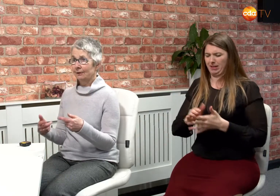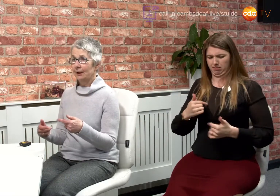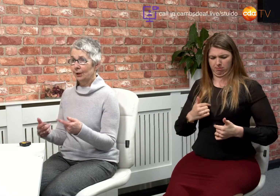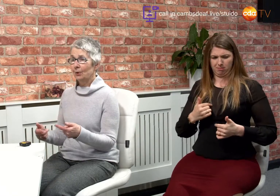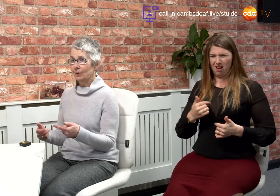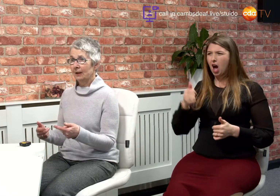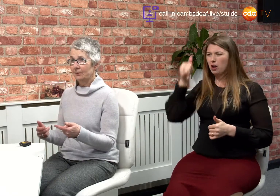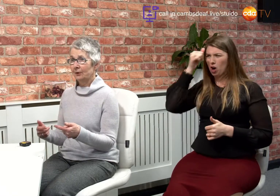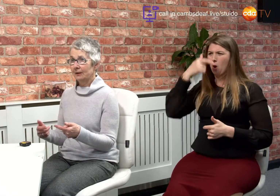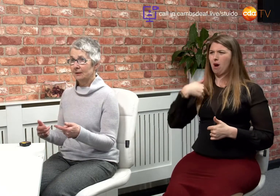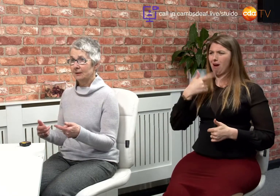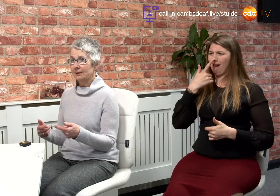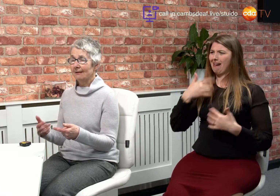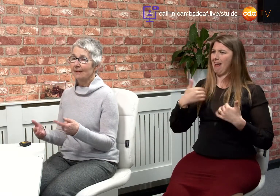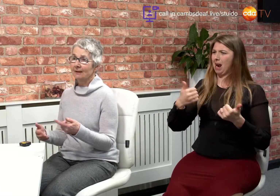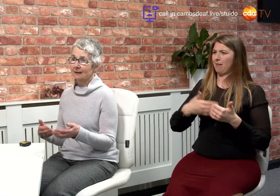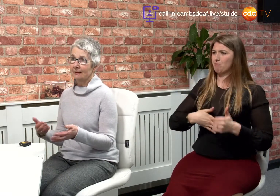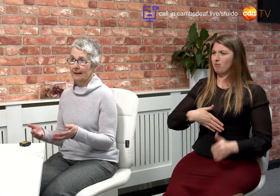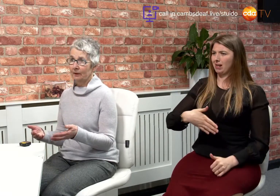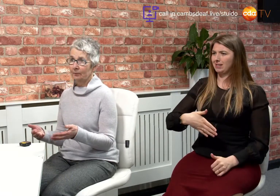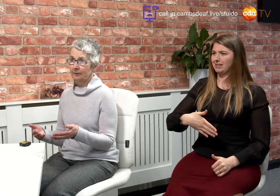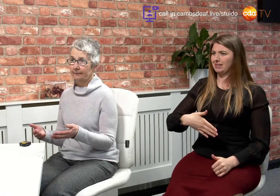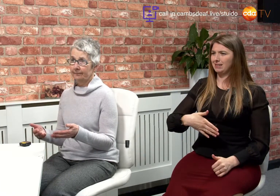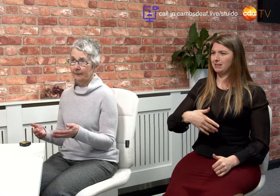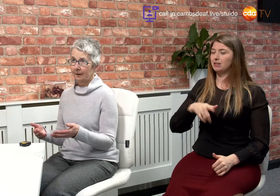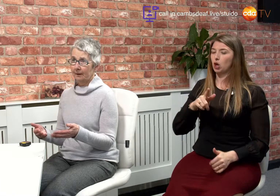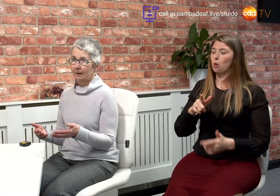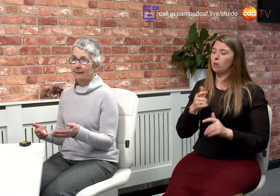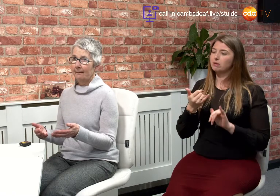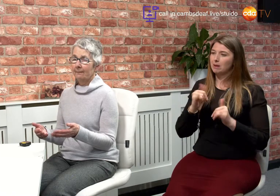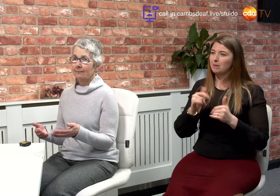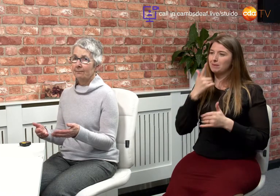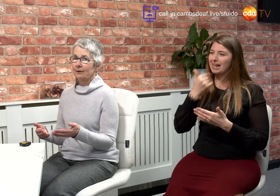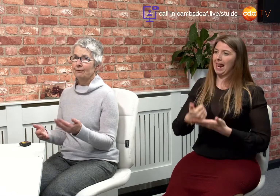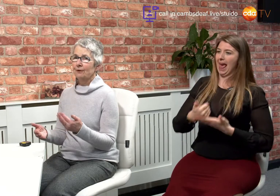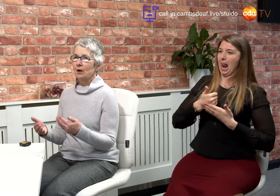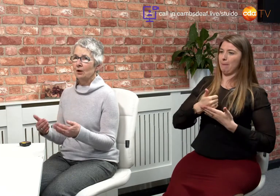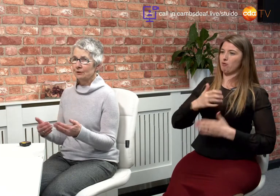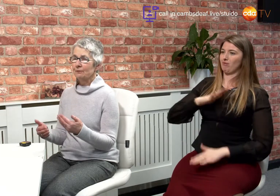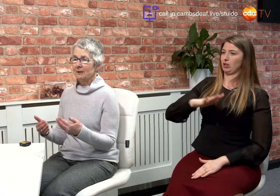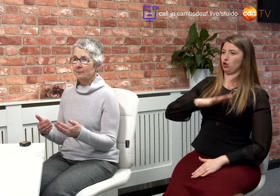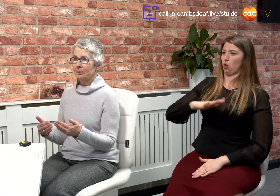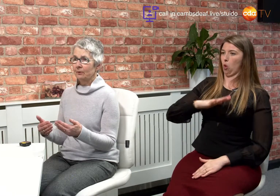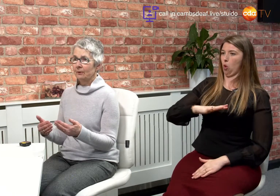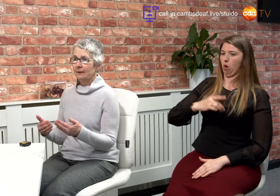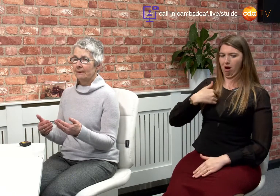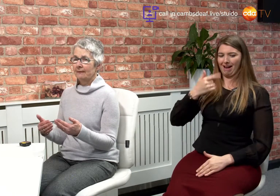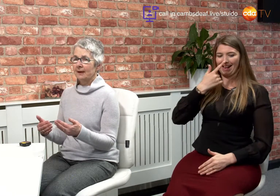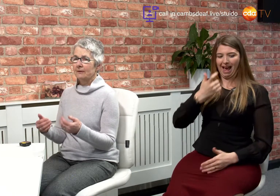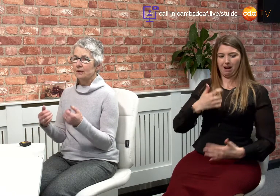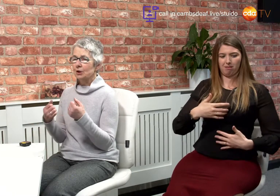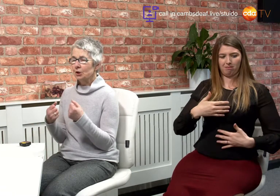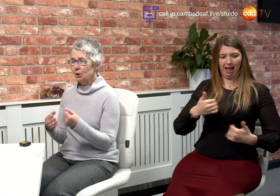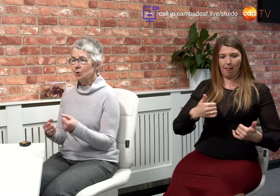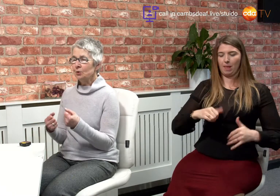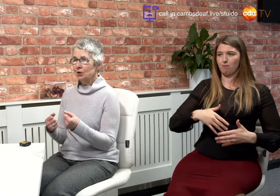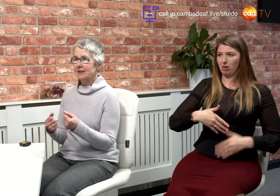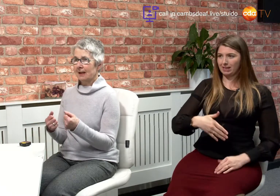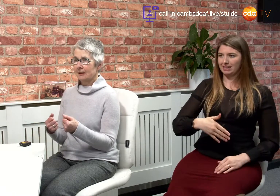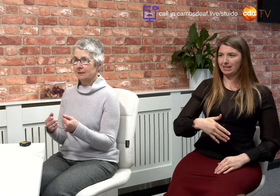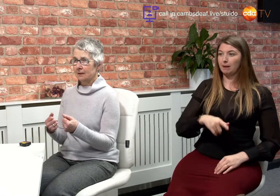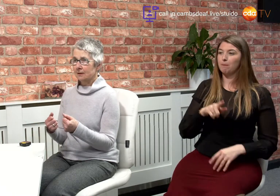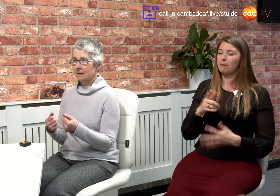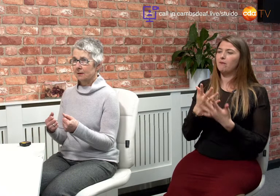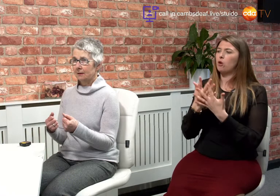can have an okay pregnancy, and that can help. But for a lot of people, there is